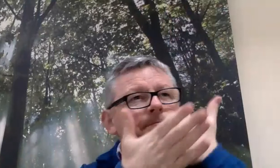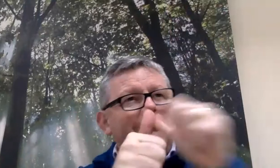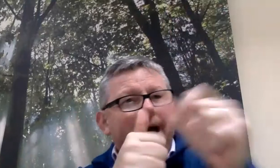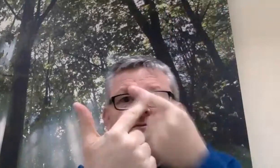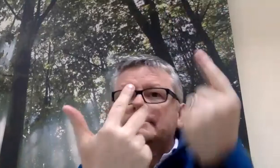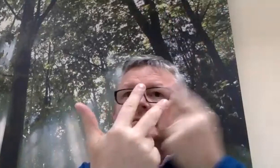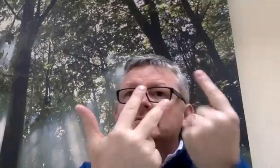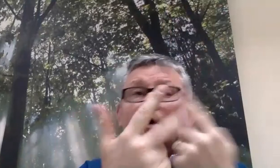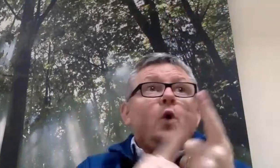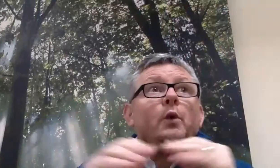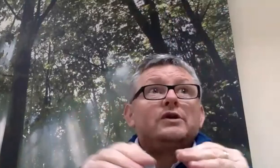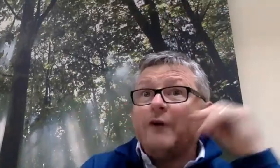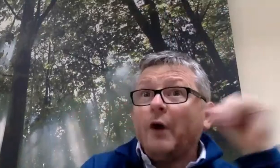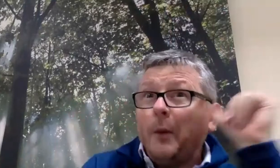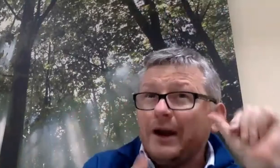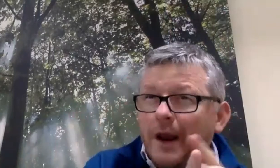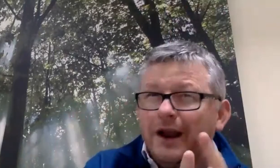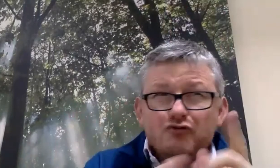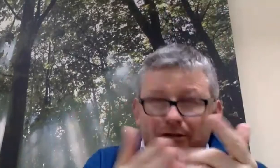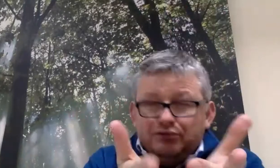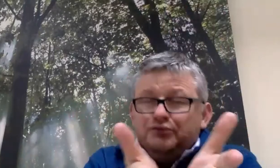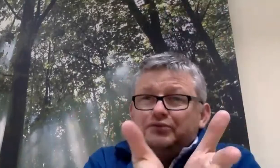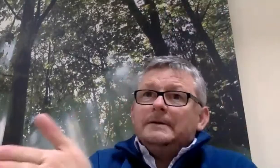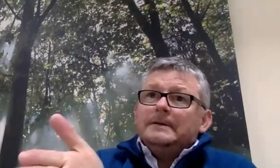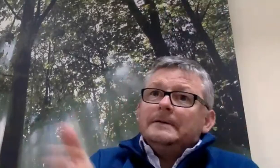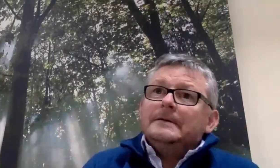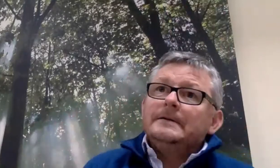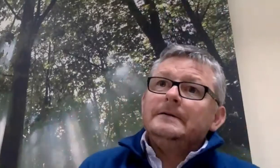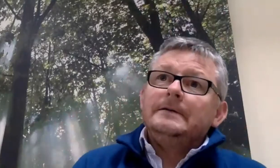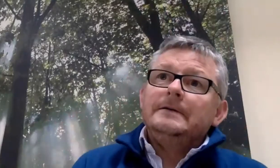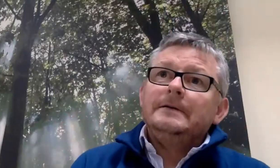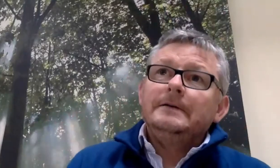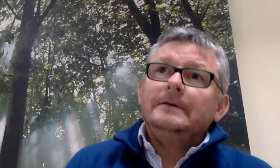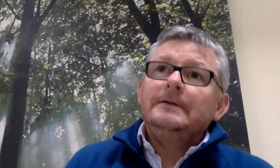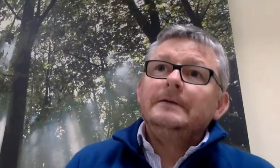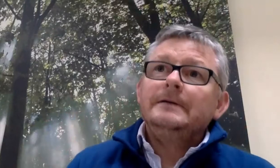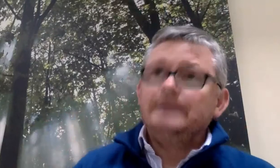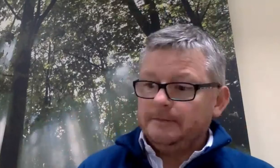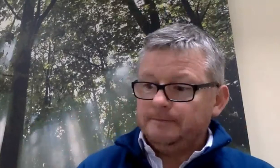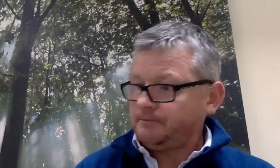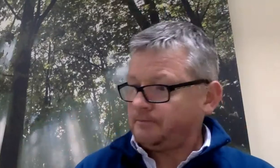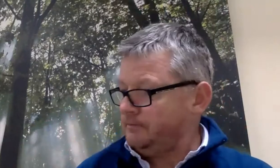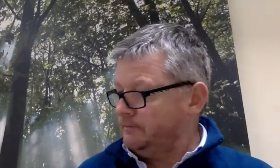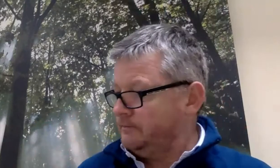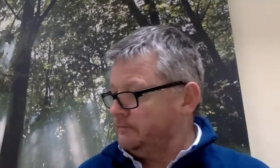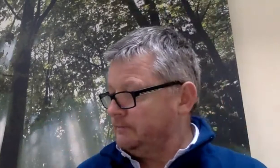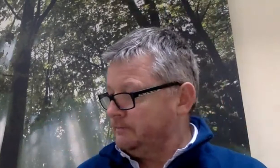leading in many ways. So we provide a lot of that a lot of that technical expertise is already